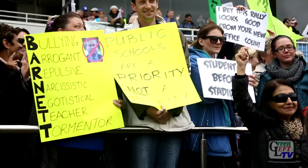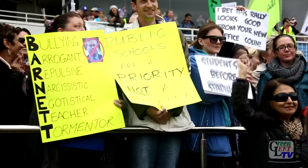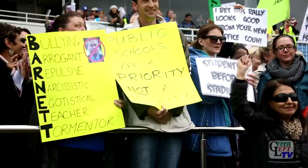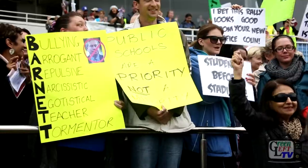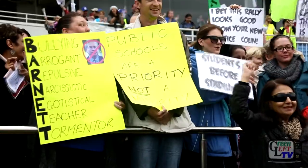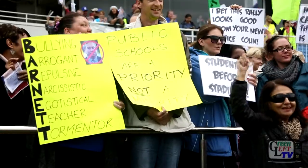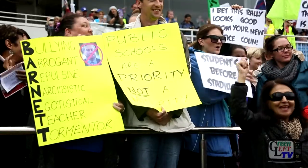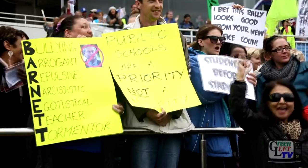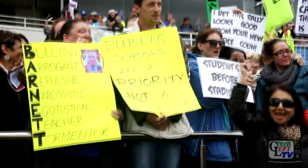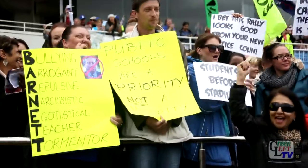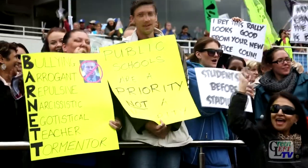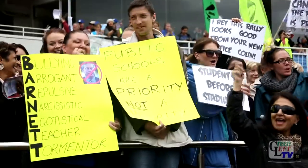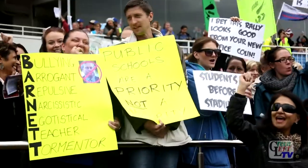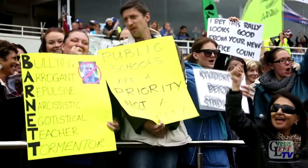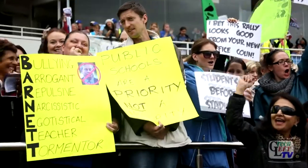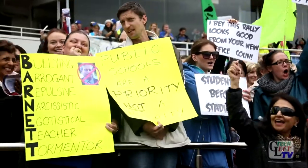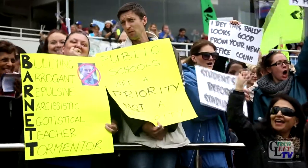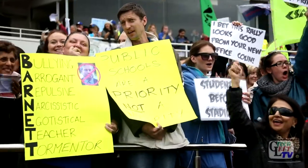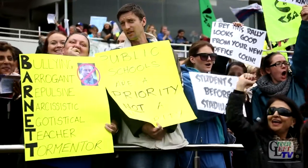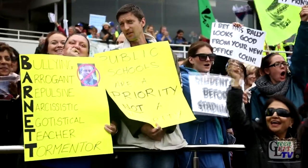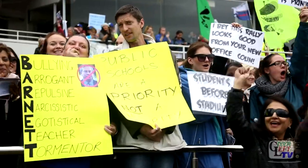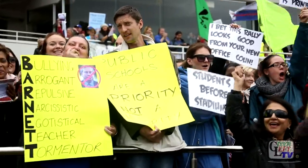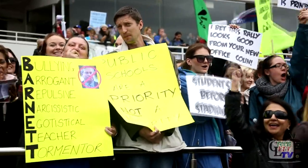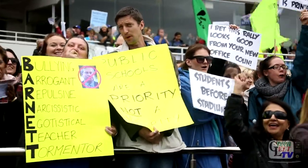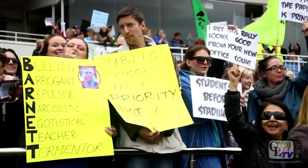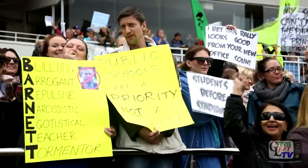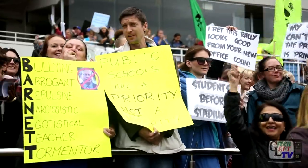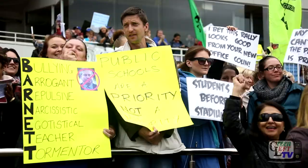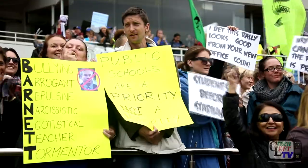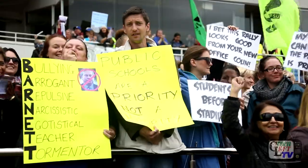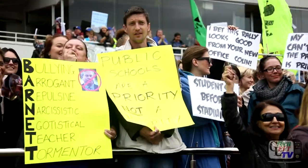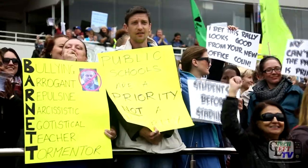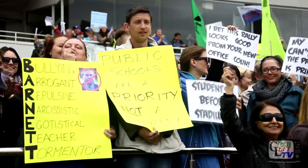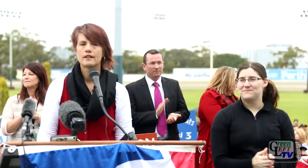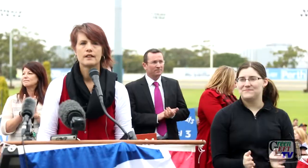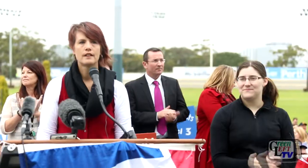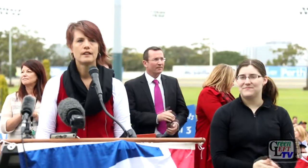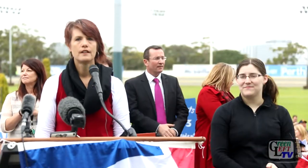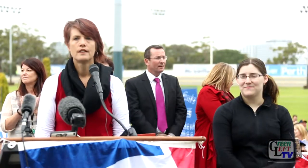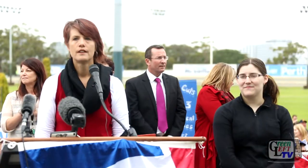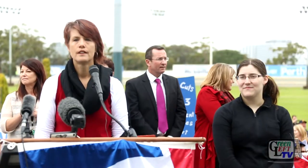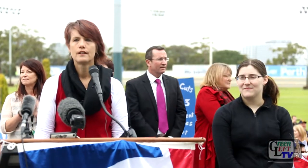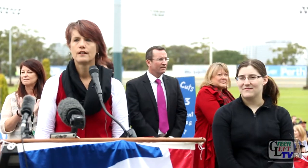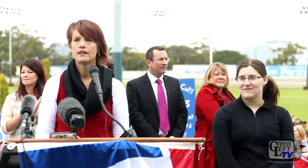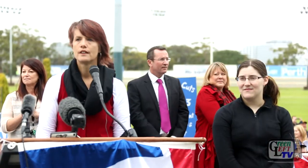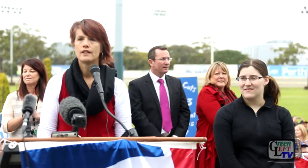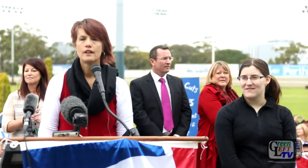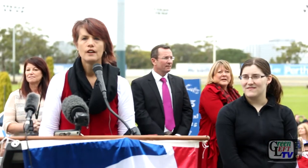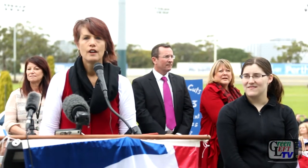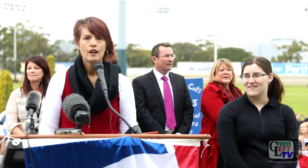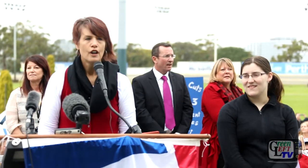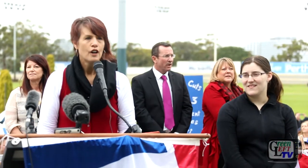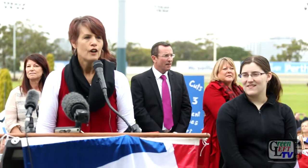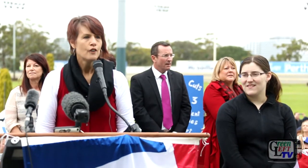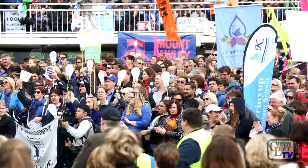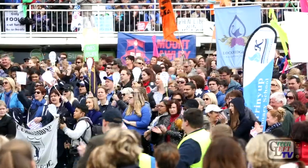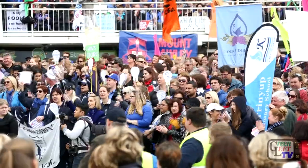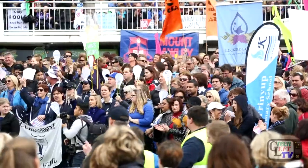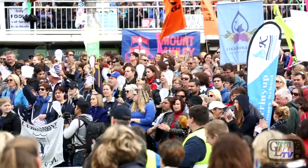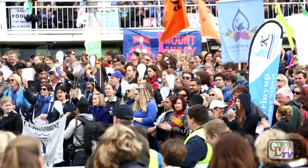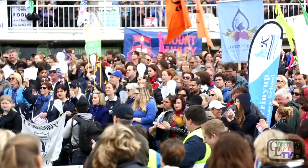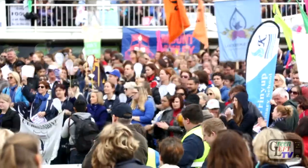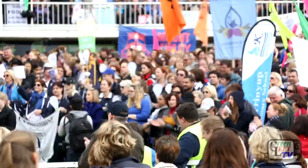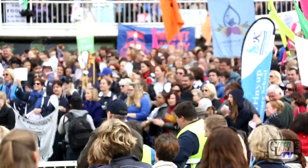The historic action was organised by the State School Teachers Union, United Voice and the Civil Service Association in what is shaping up to be one of the